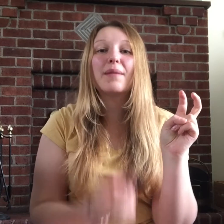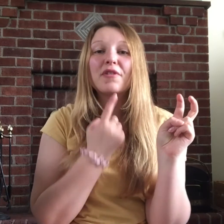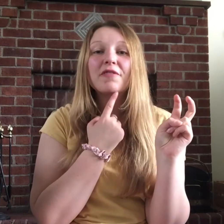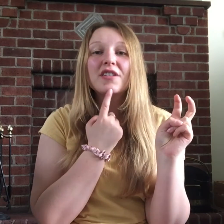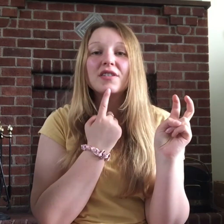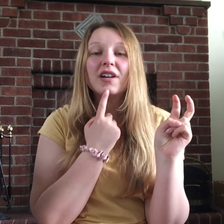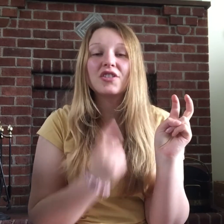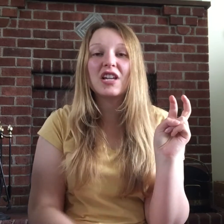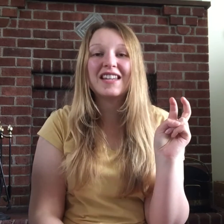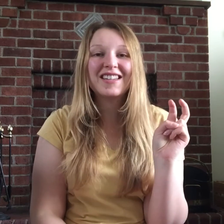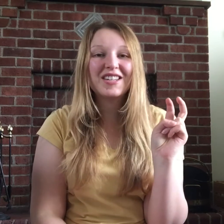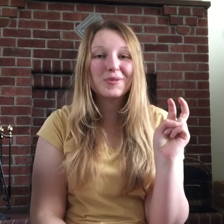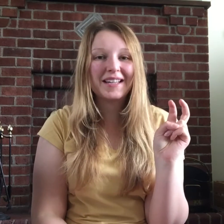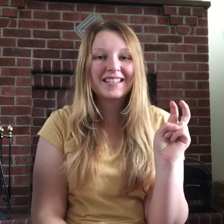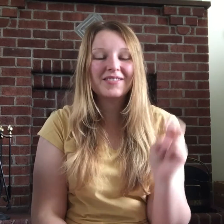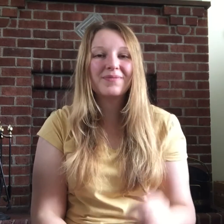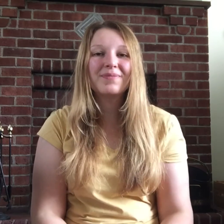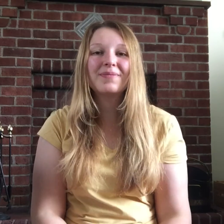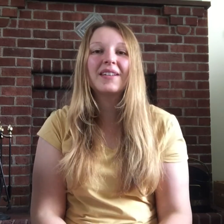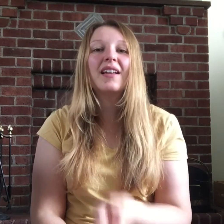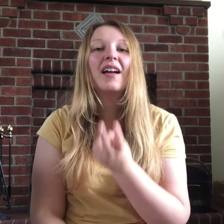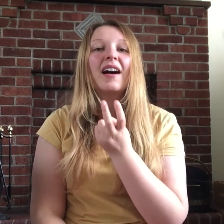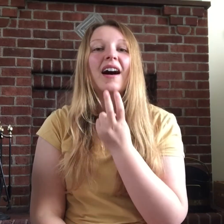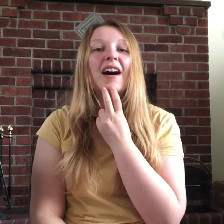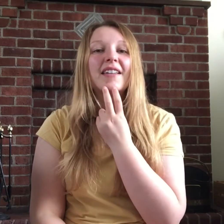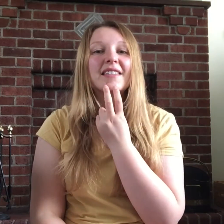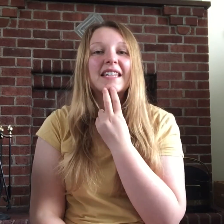the front of our chin twice. Auntie.